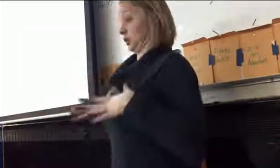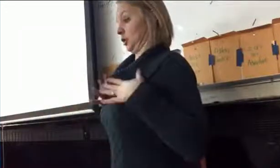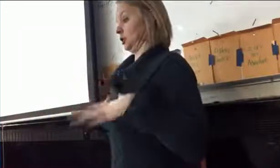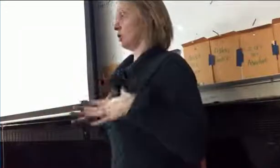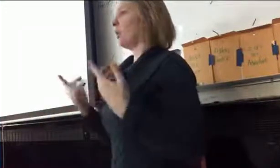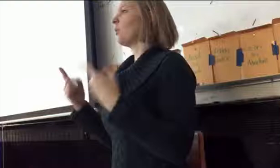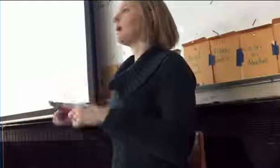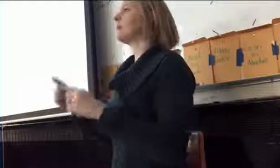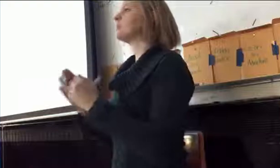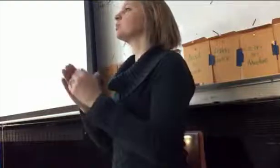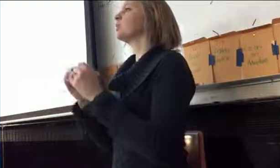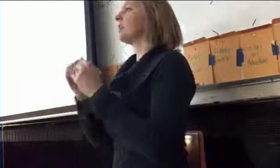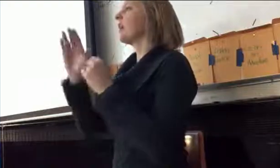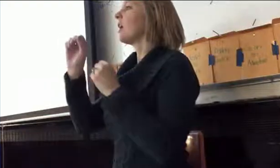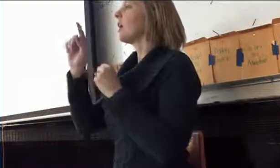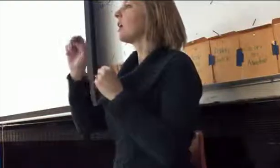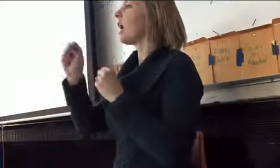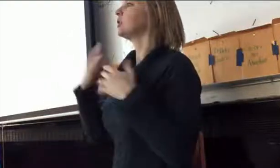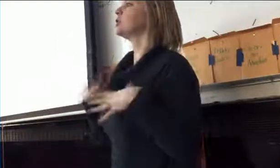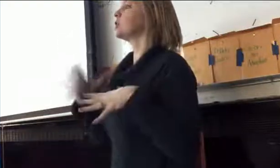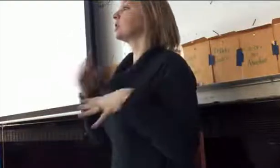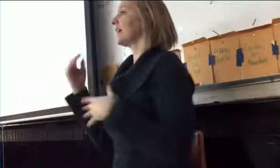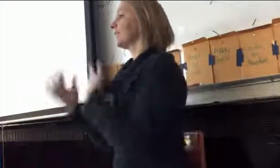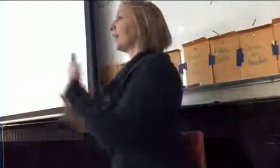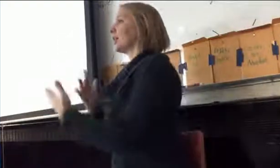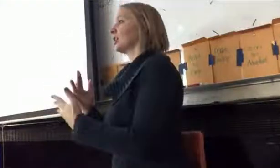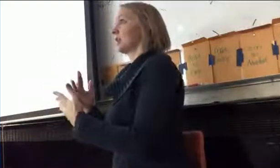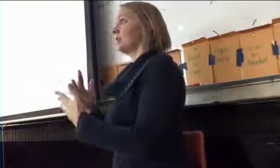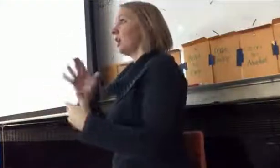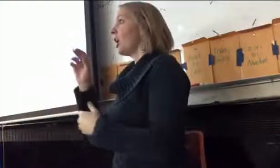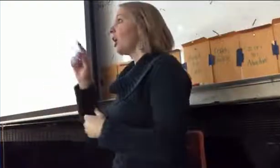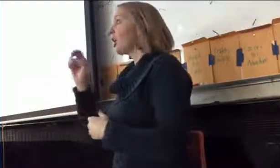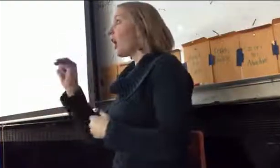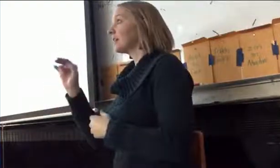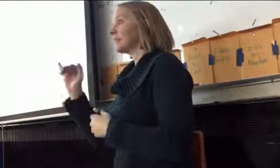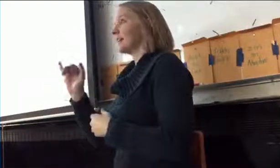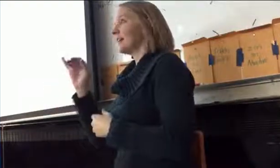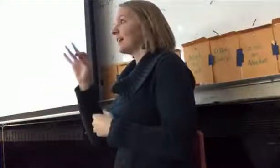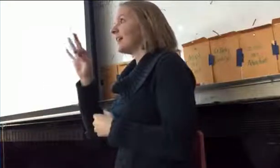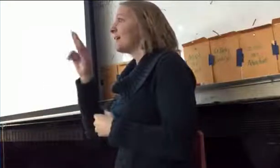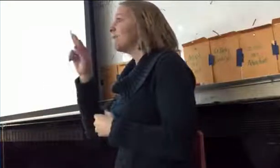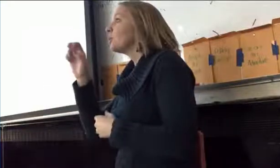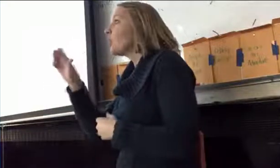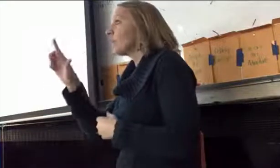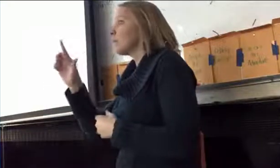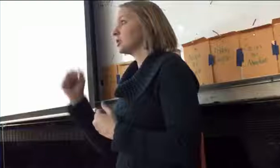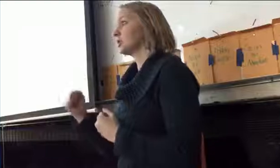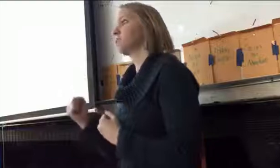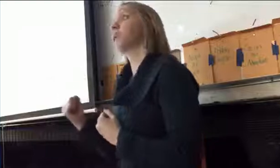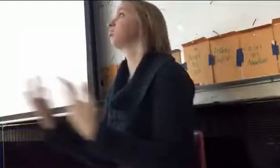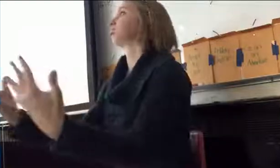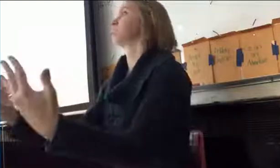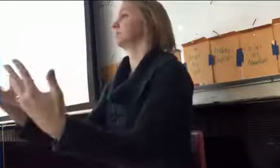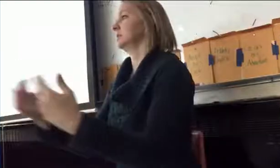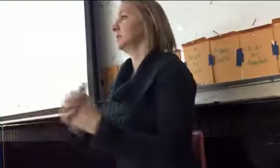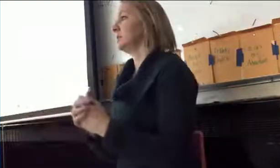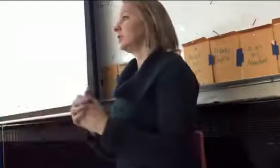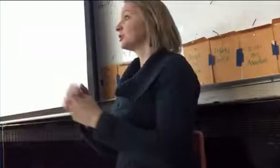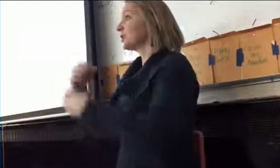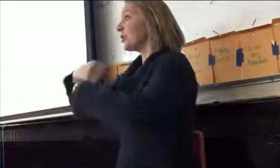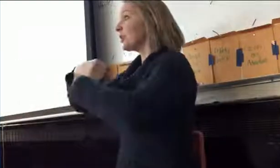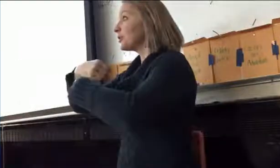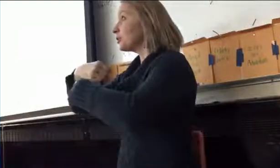about cotton shirts and fire? Yeah, it's basically fuel for fire, right? So they're creating these giant amounts of